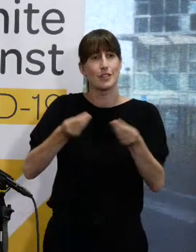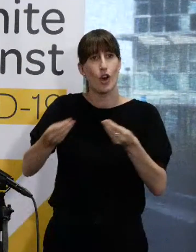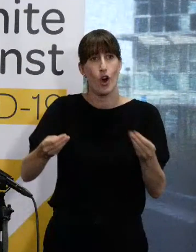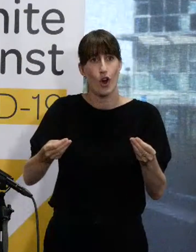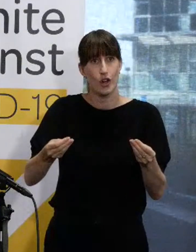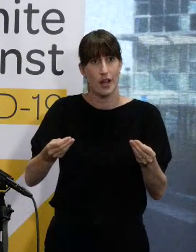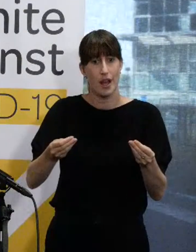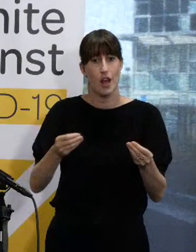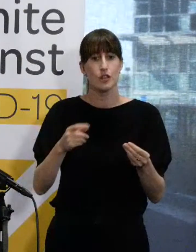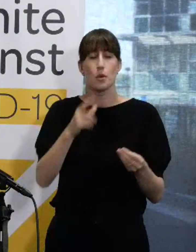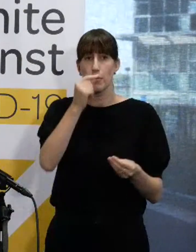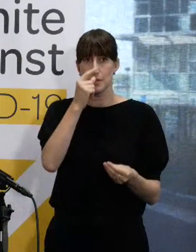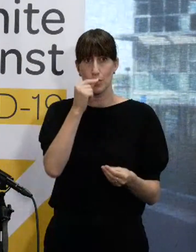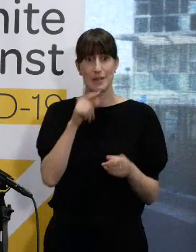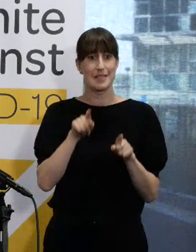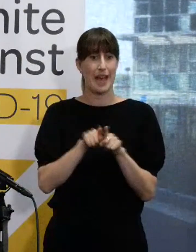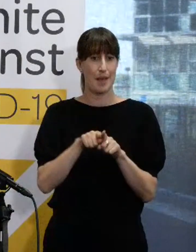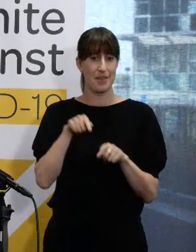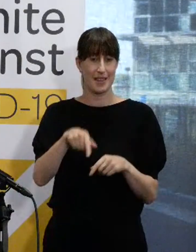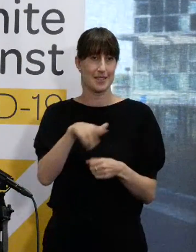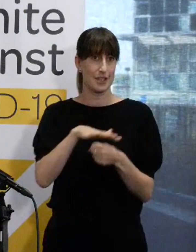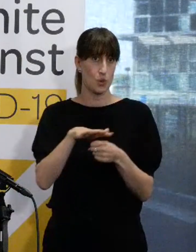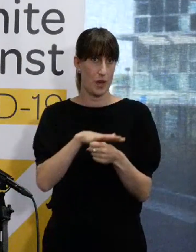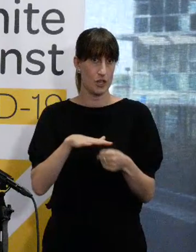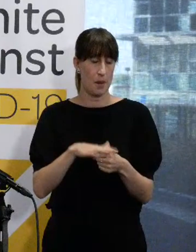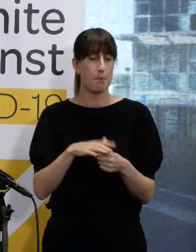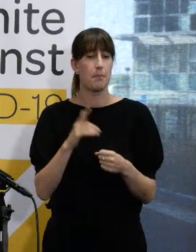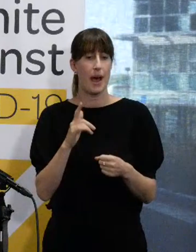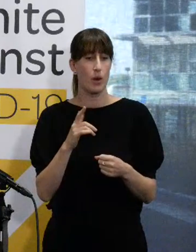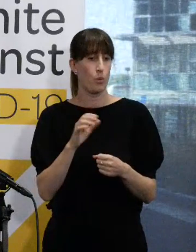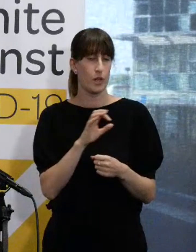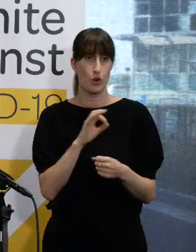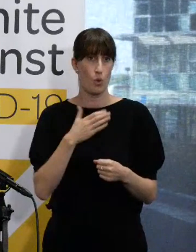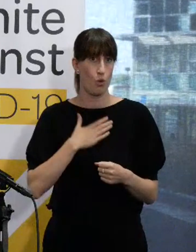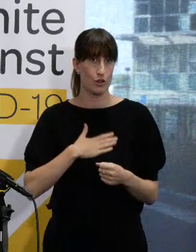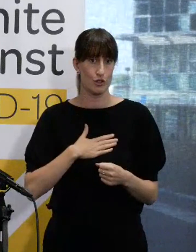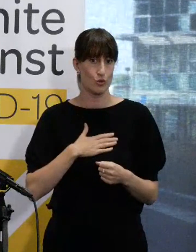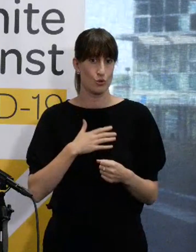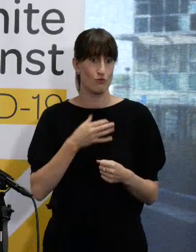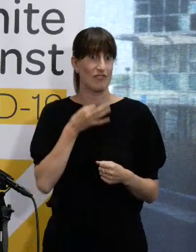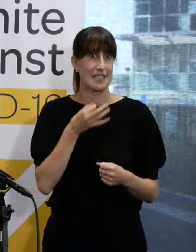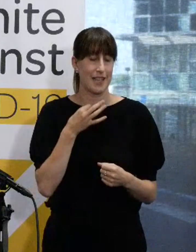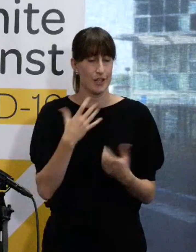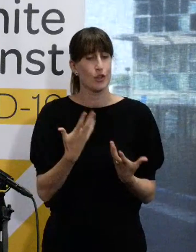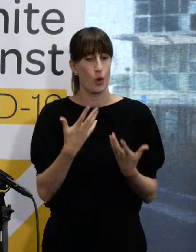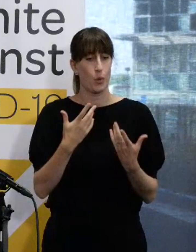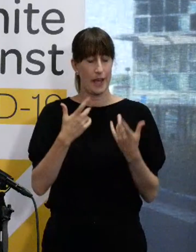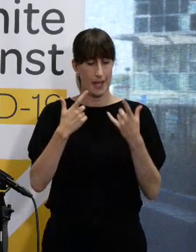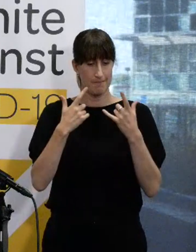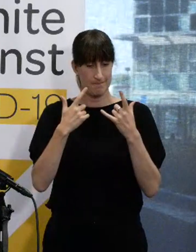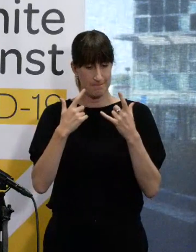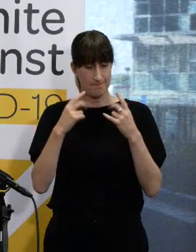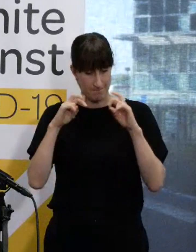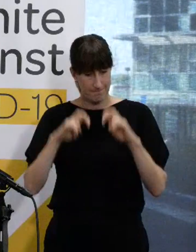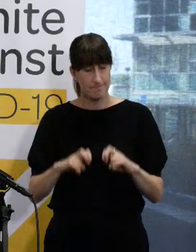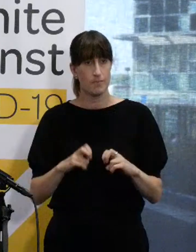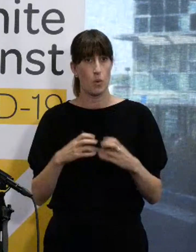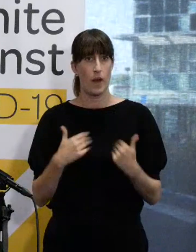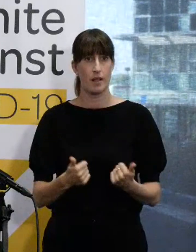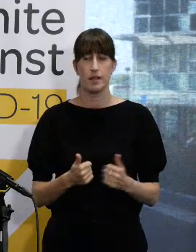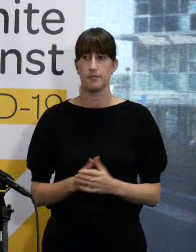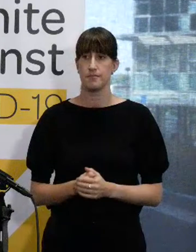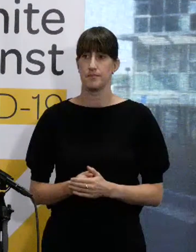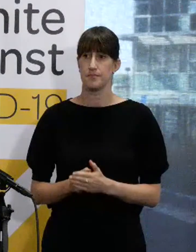having a good look at whether there's anything there. So obviously, sort of the global situation is sort of exploding. Is this COVID sort of breaching